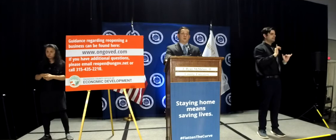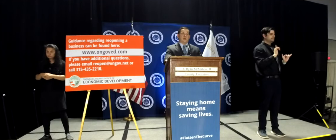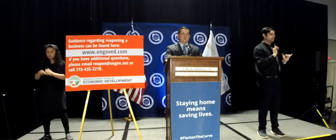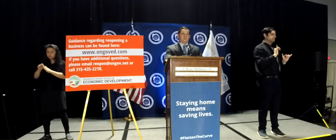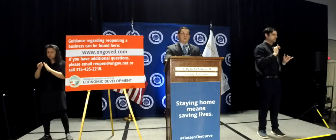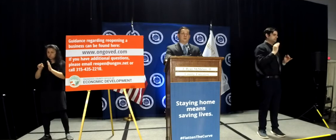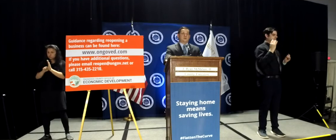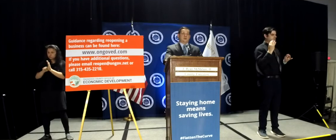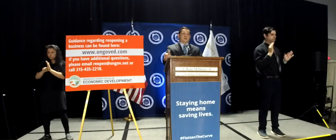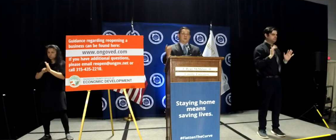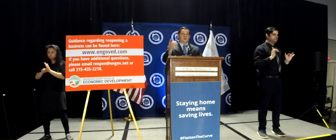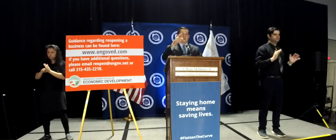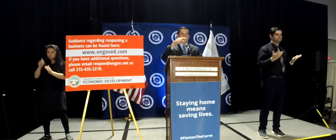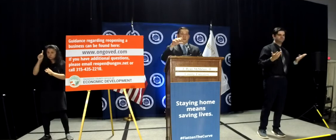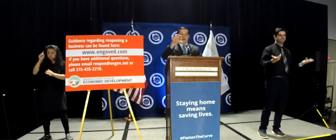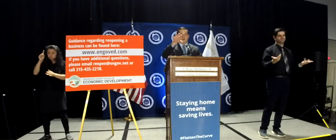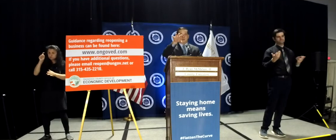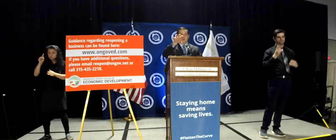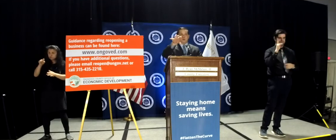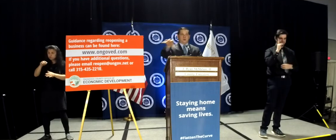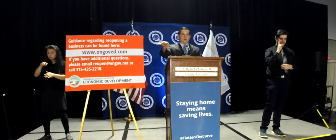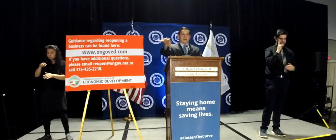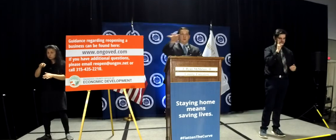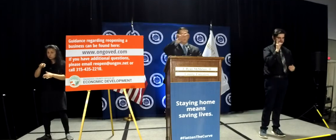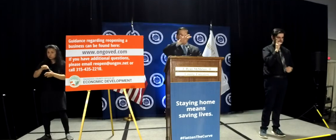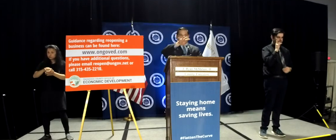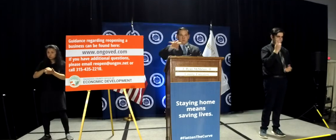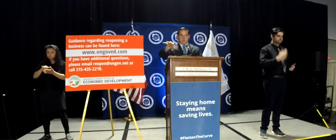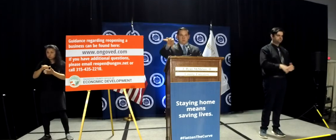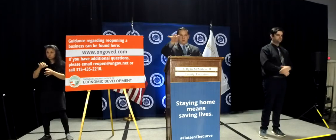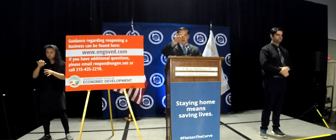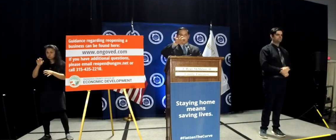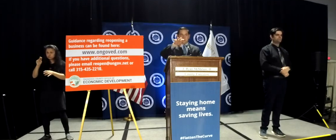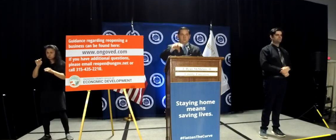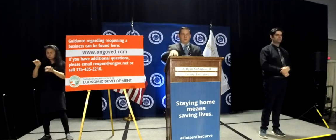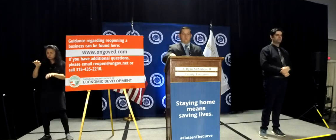haven't opened yet. So I think they're looking at it from a bigger downstate,